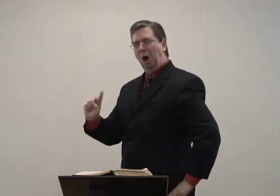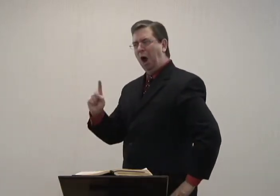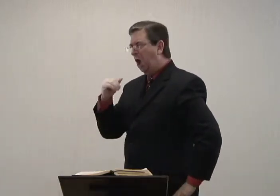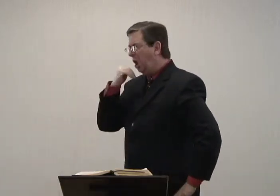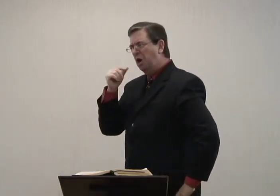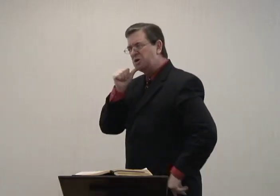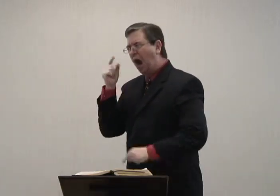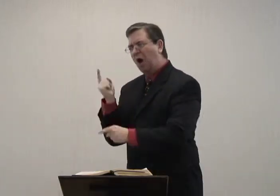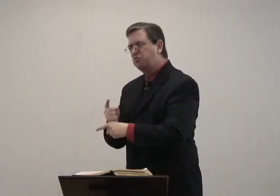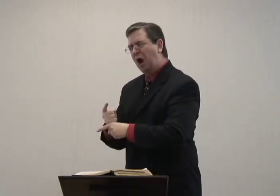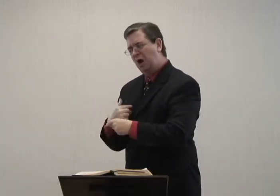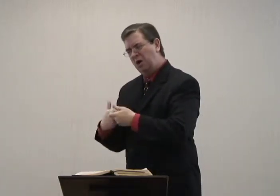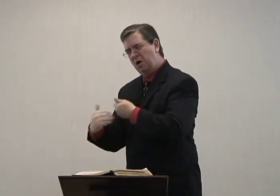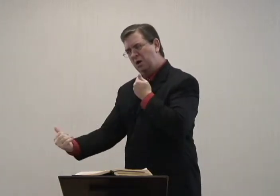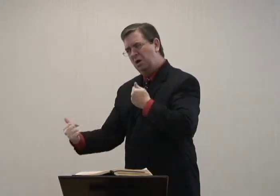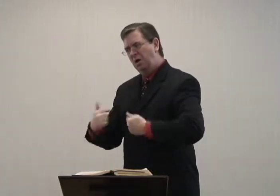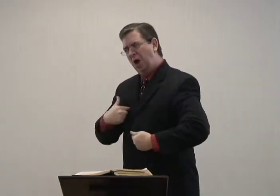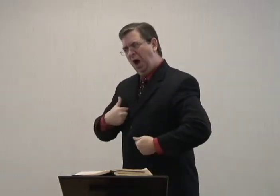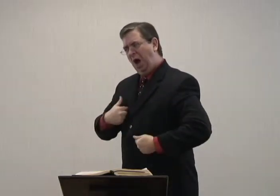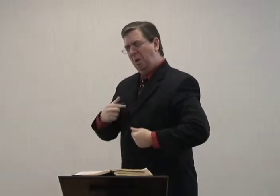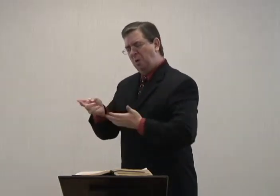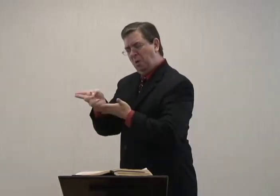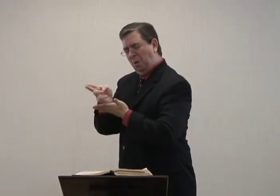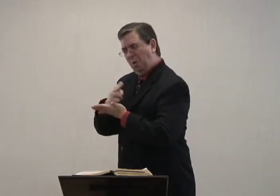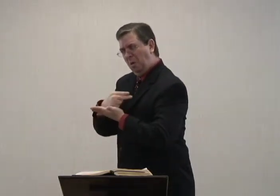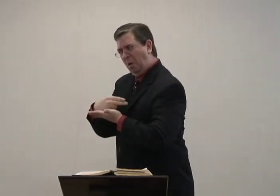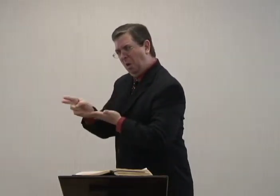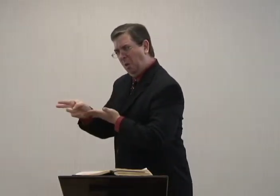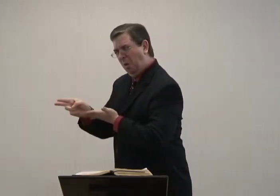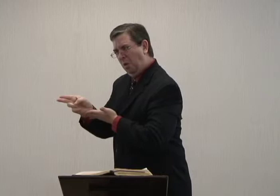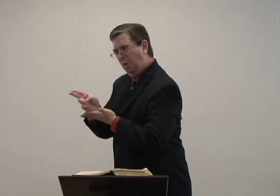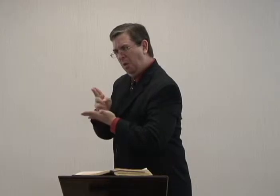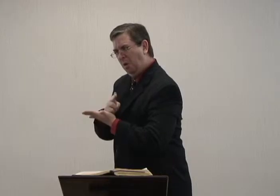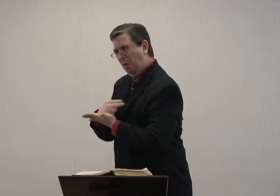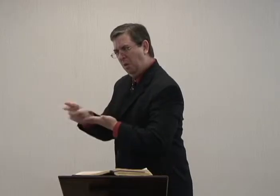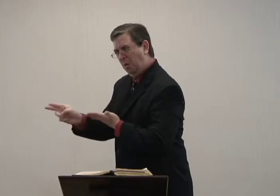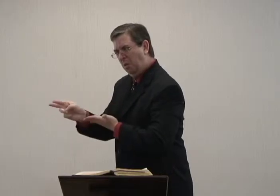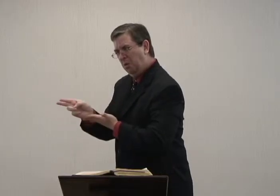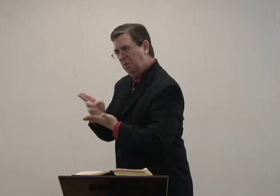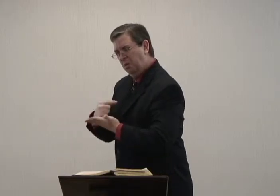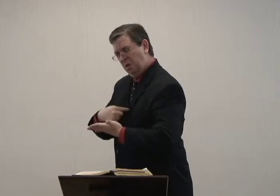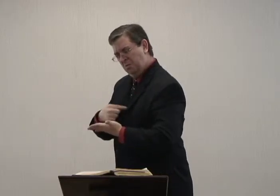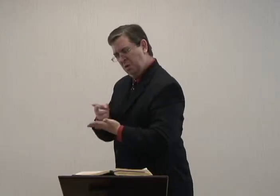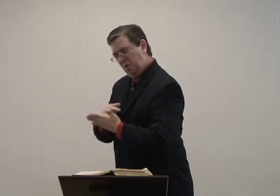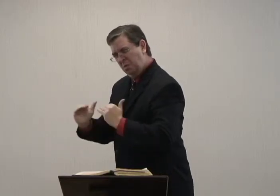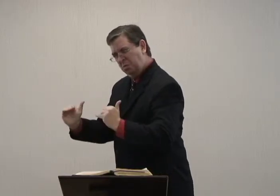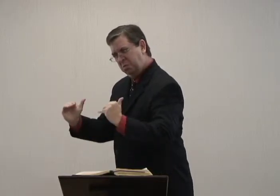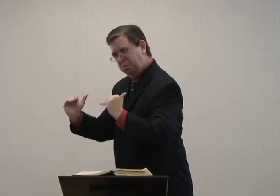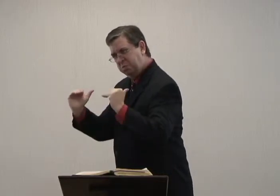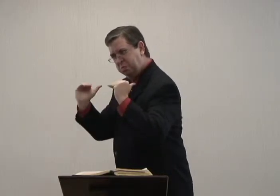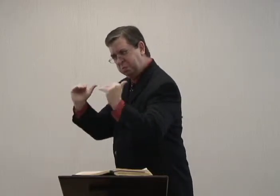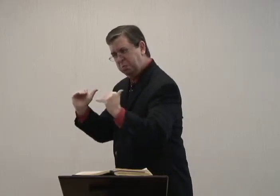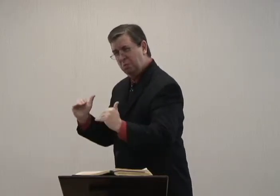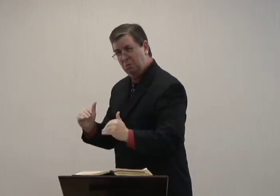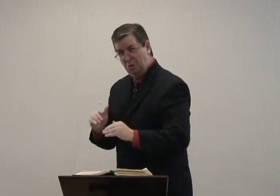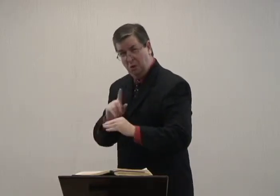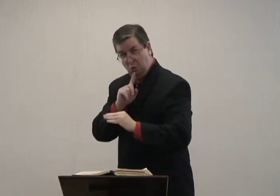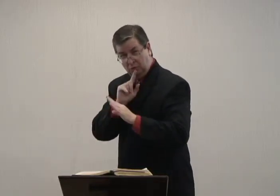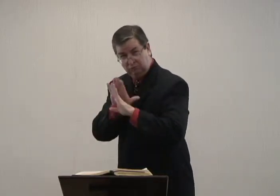separated. Jesus invited them to come to him. And the Pharisees said, no, I'm too holy. I'm higher